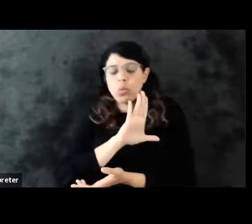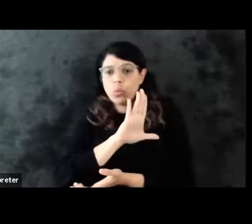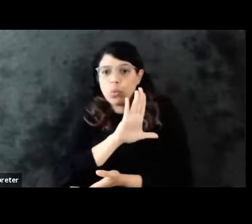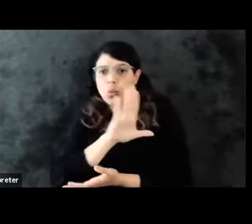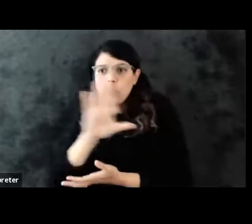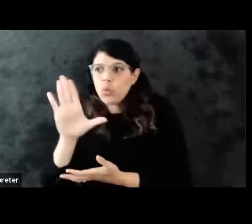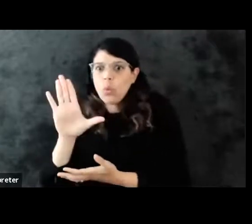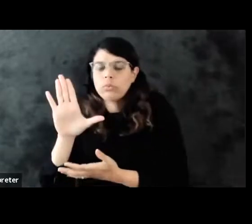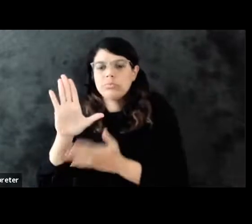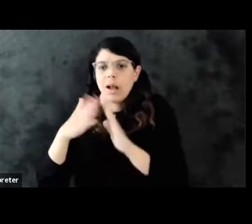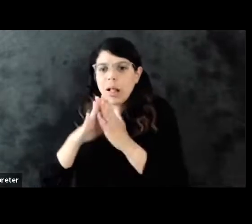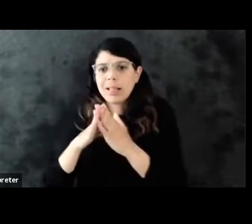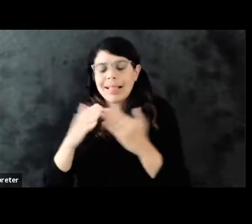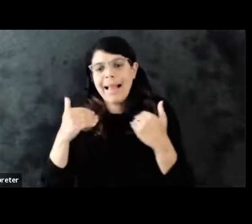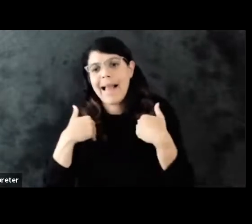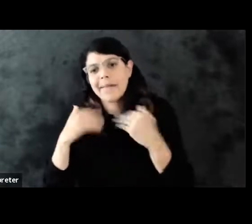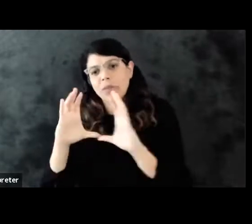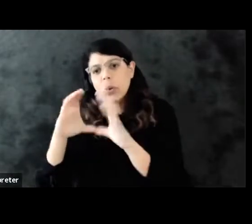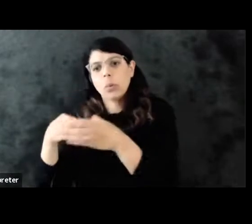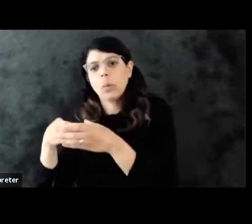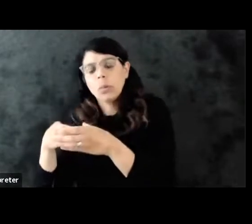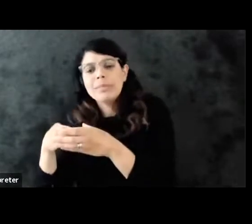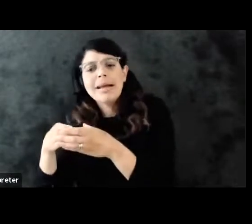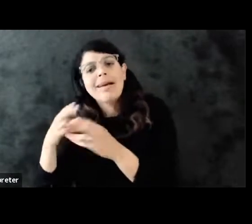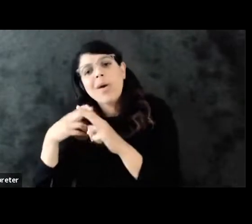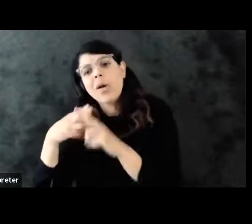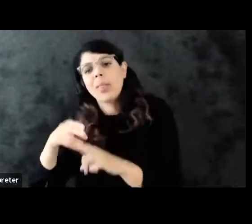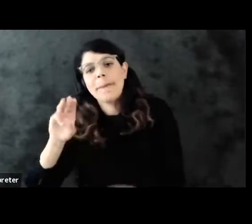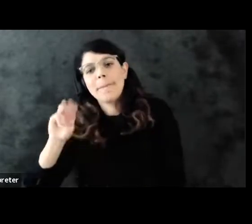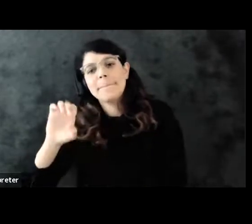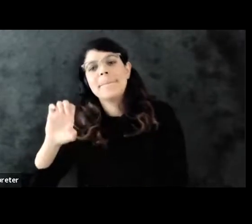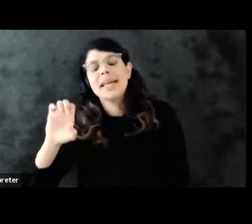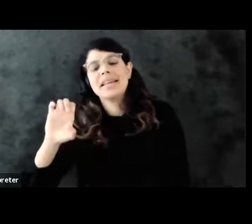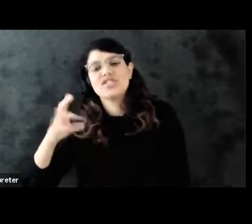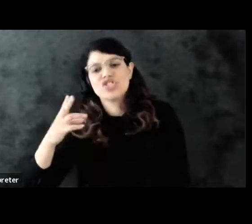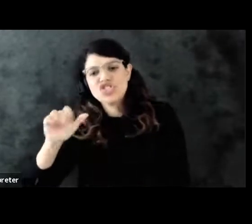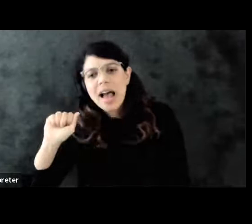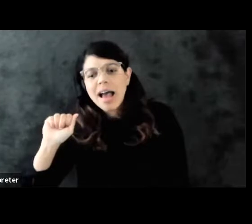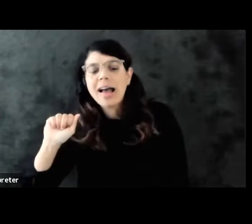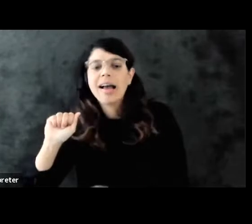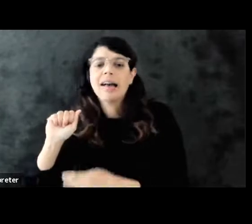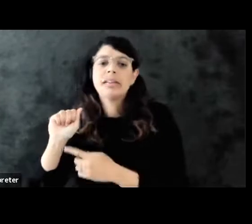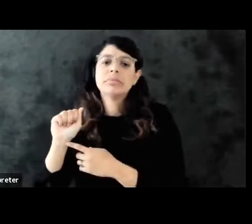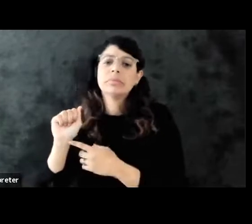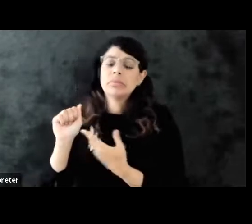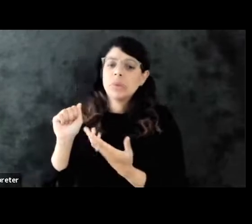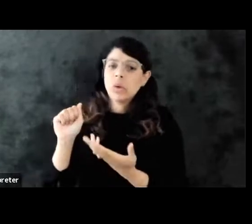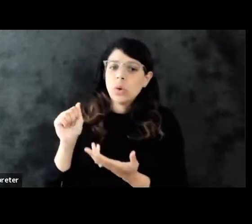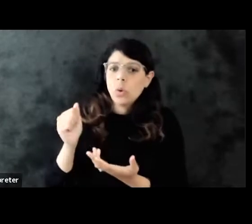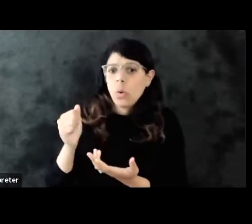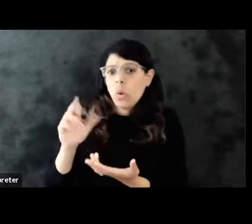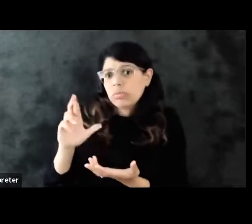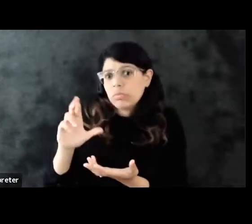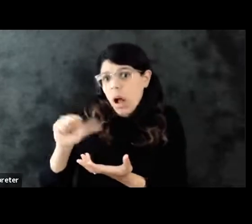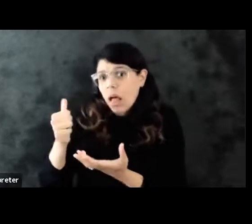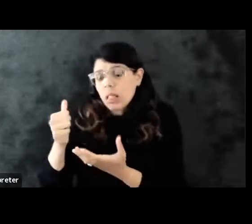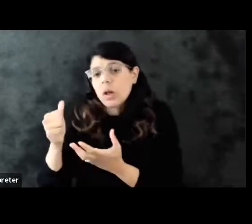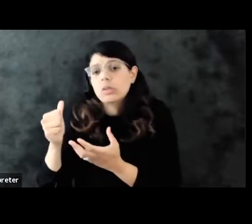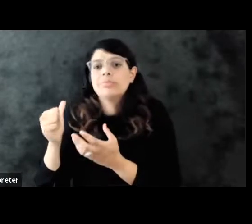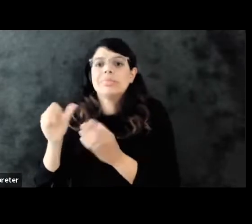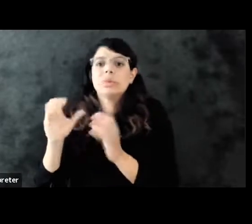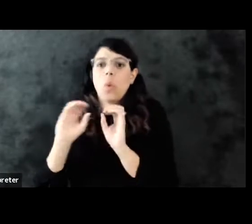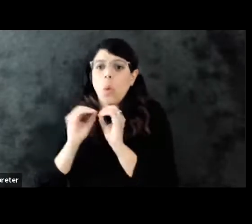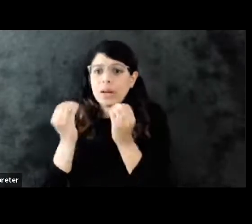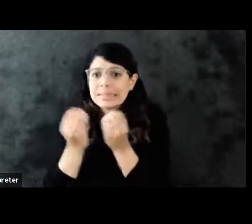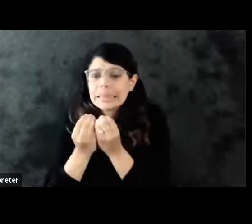any more. I've seen, unfortunately, where I have traveled to speak a lecture, the total absence of